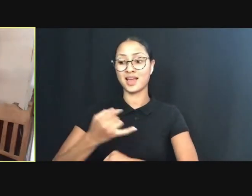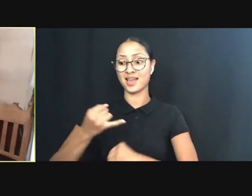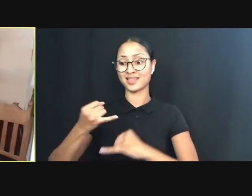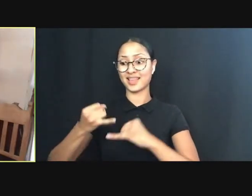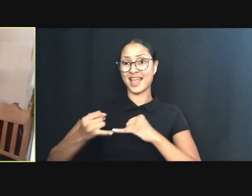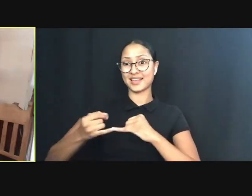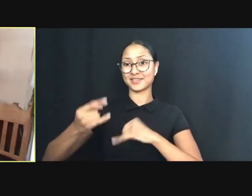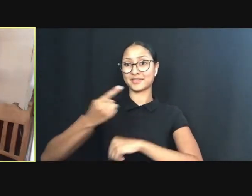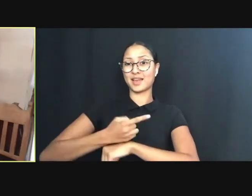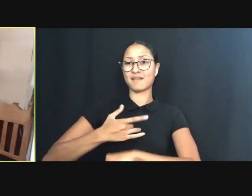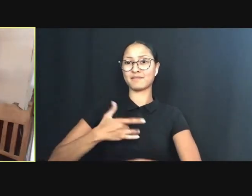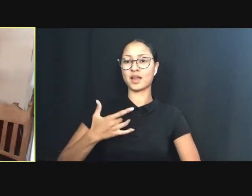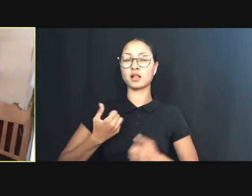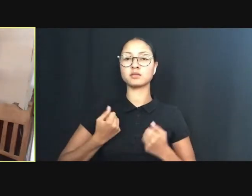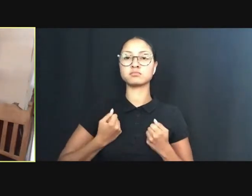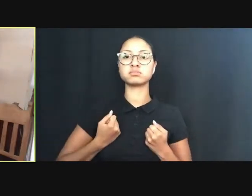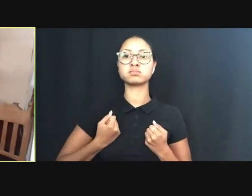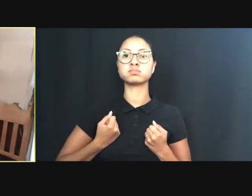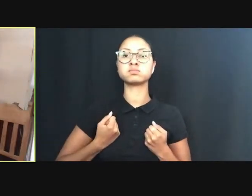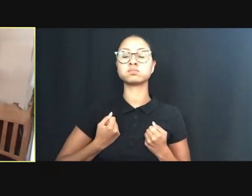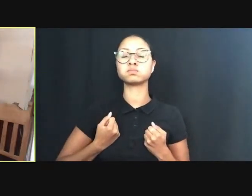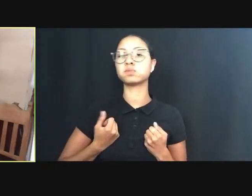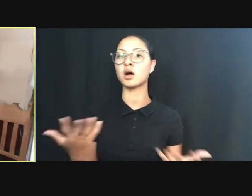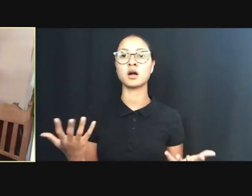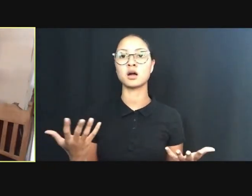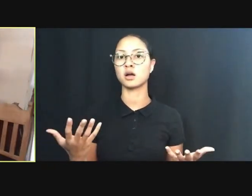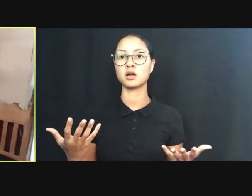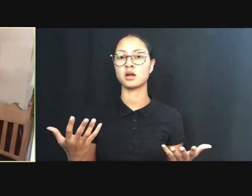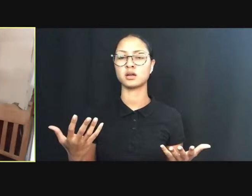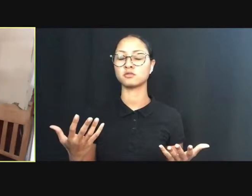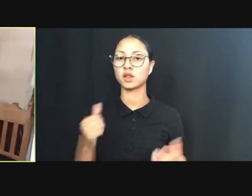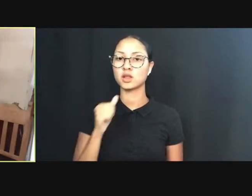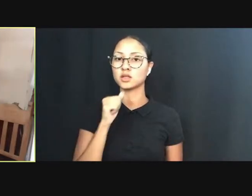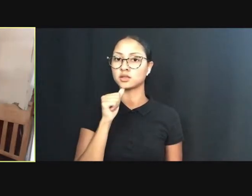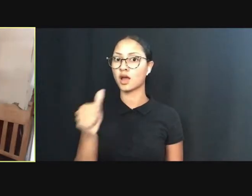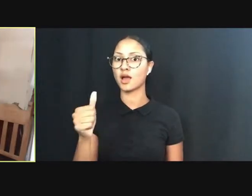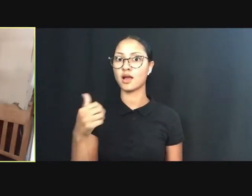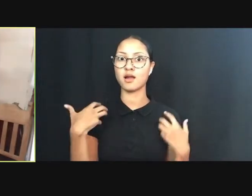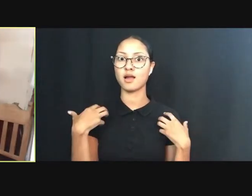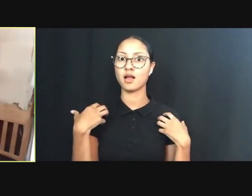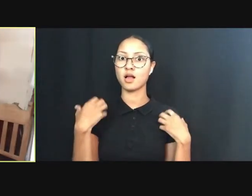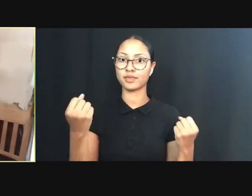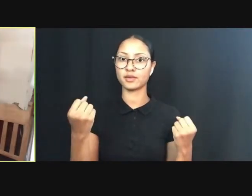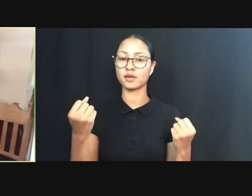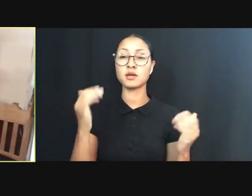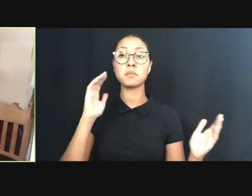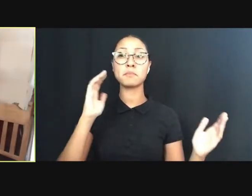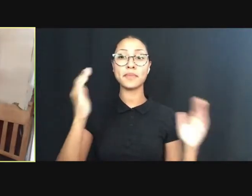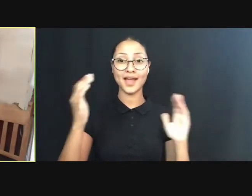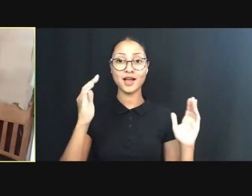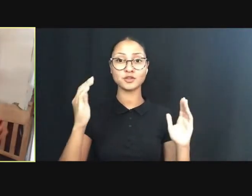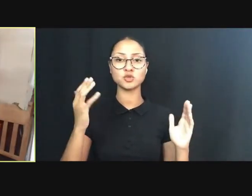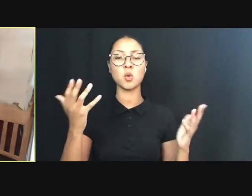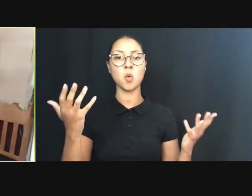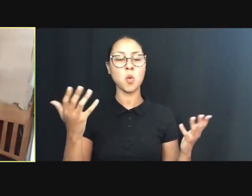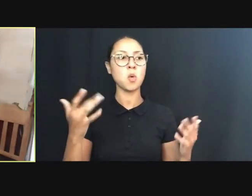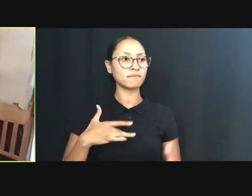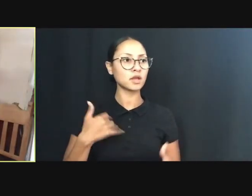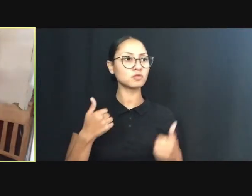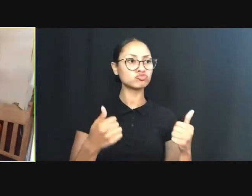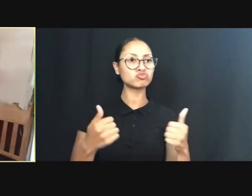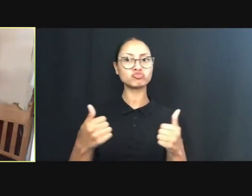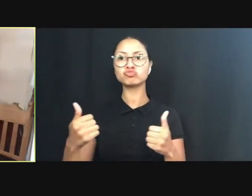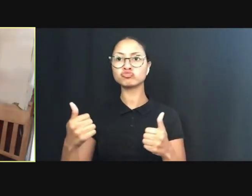done in a way that was really, really unhealthy versus like, oh, I've completed my day. I felt like I